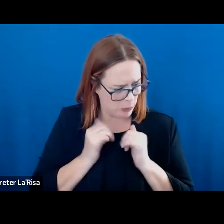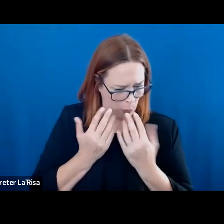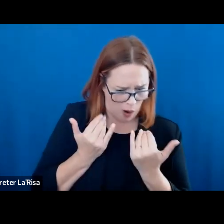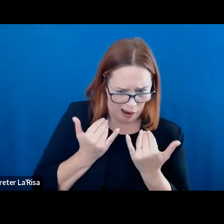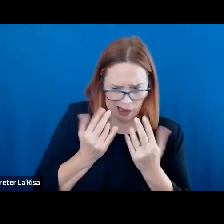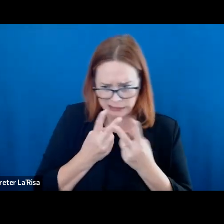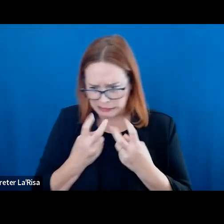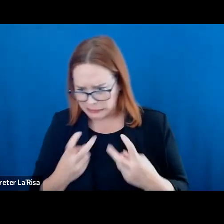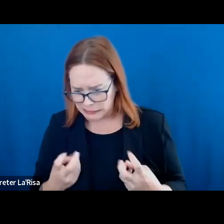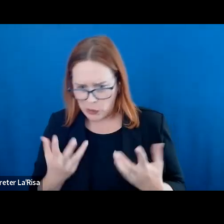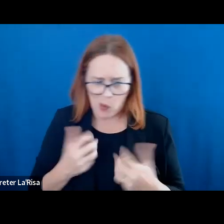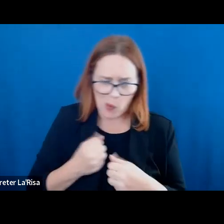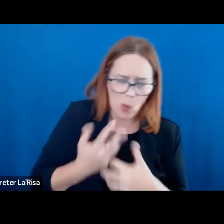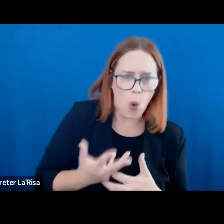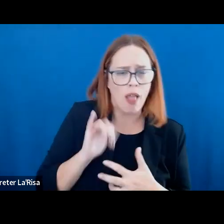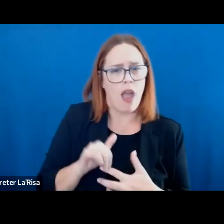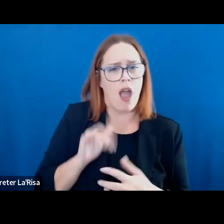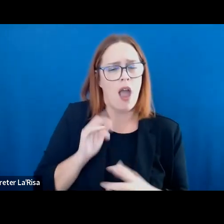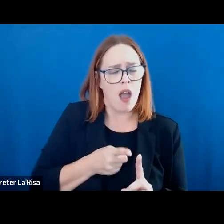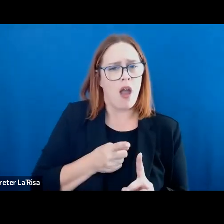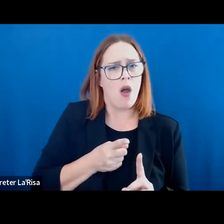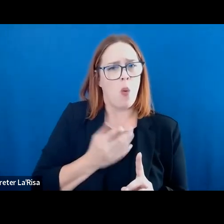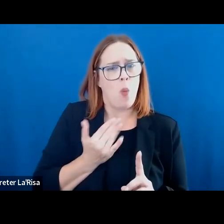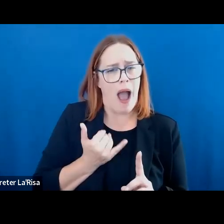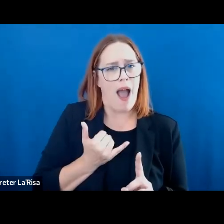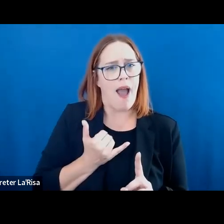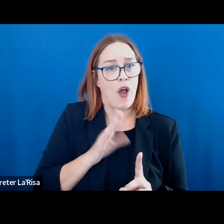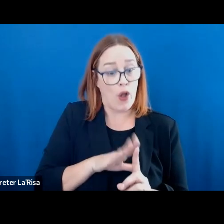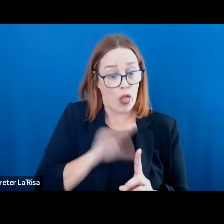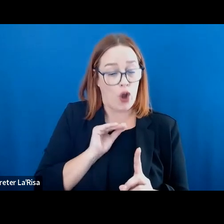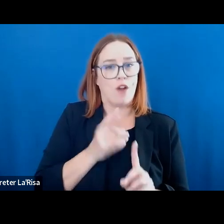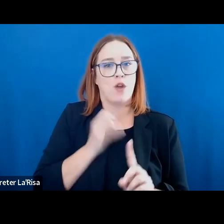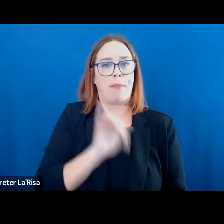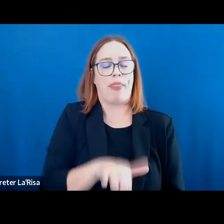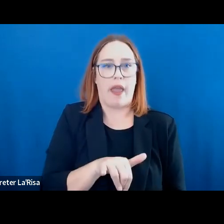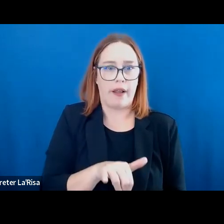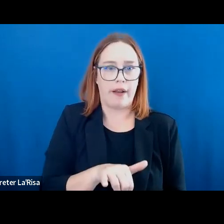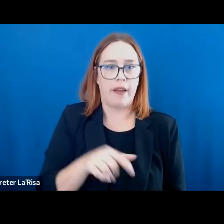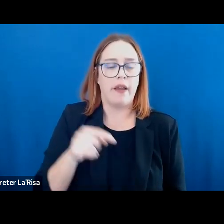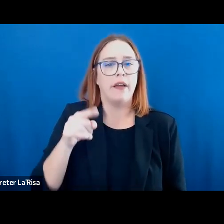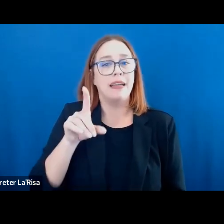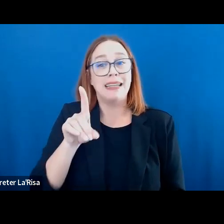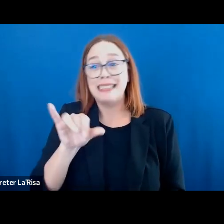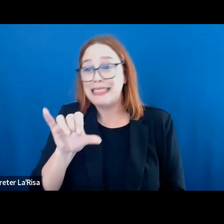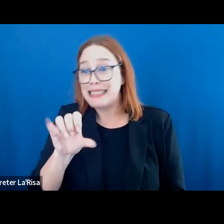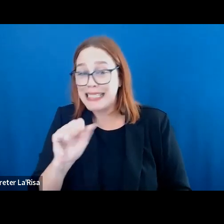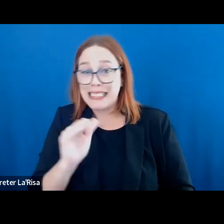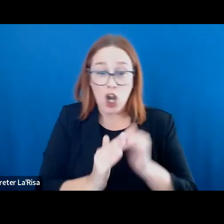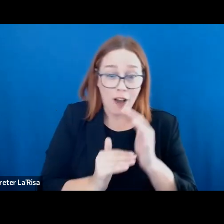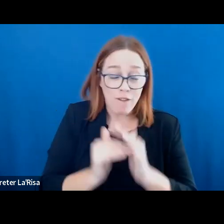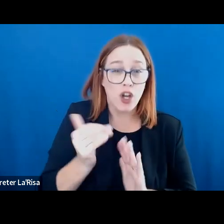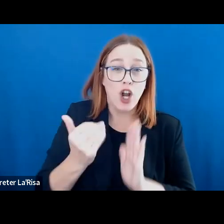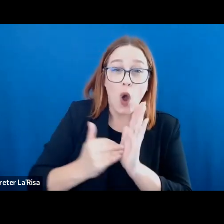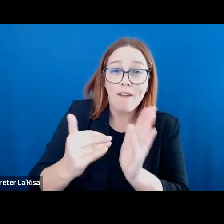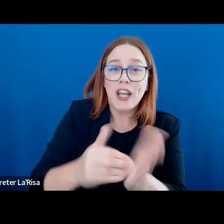is the core of this discomfort, and learning from it. Discomfort is often a learning experience.